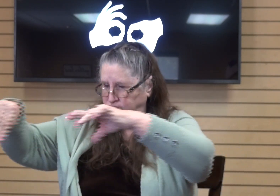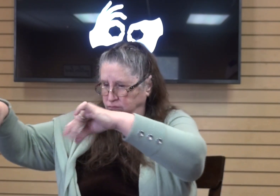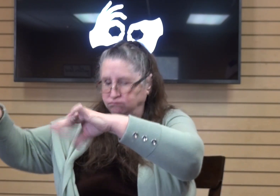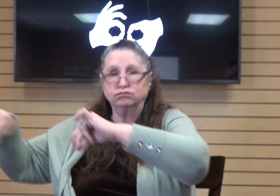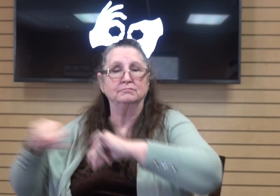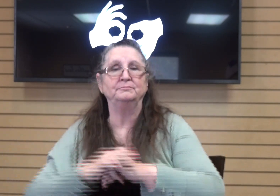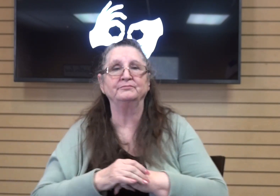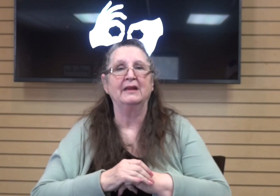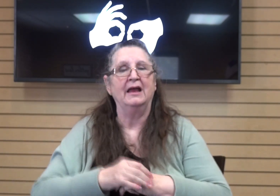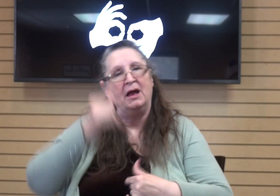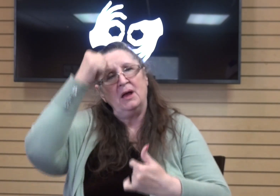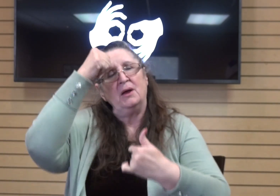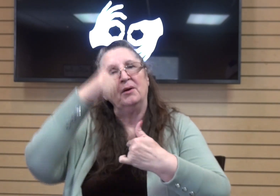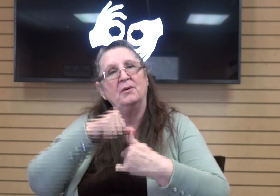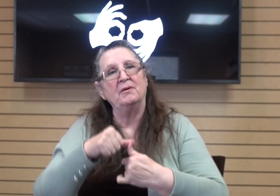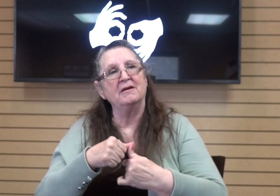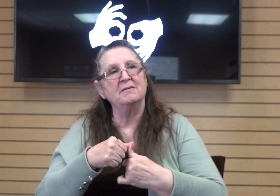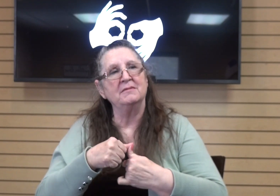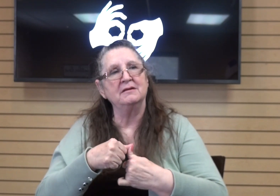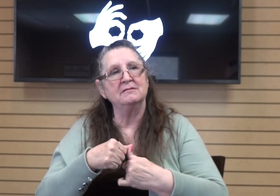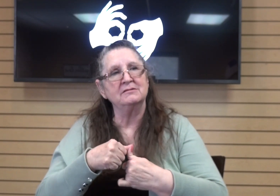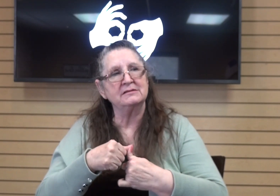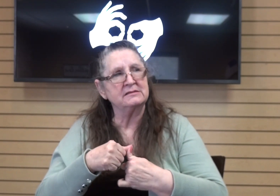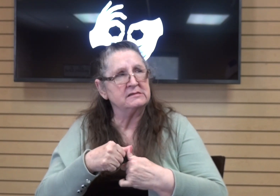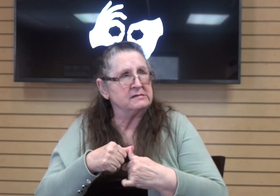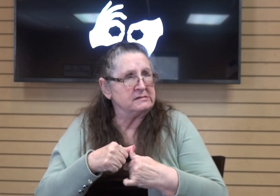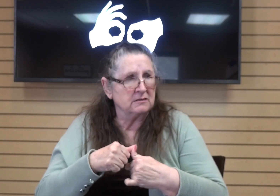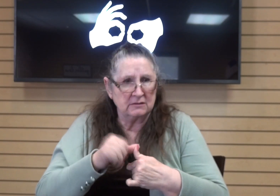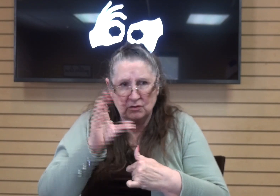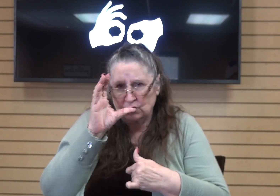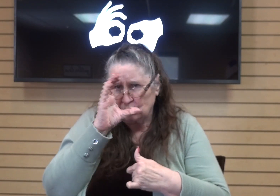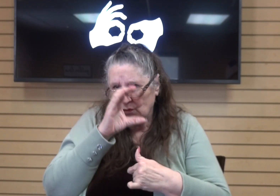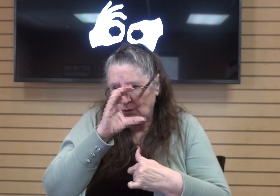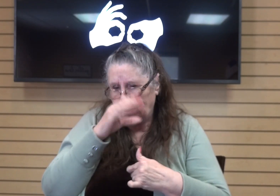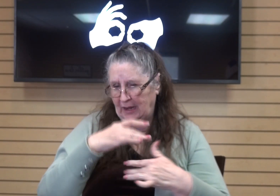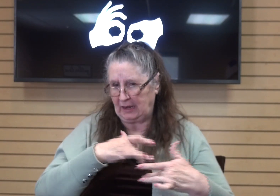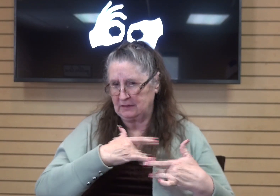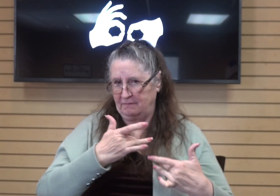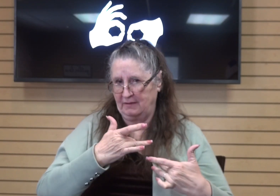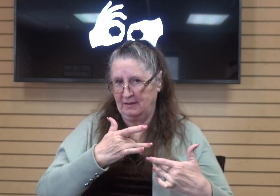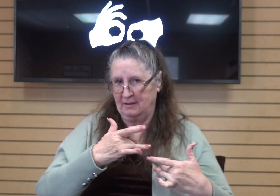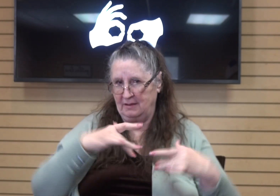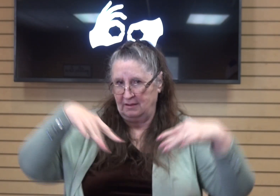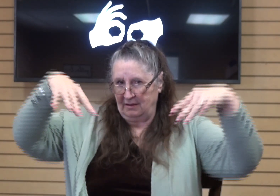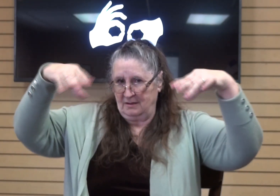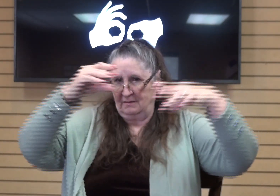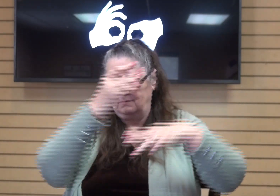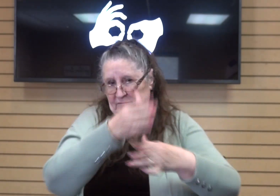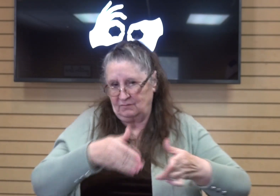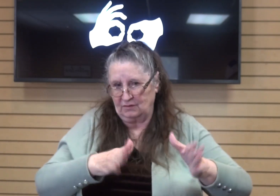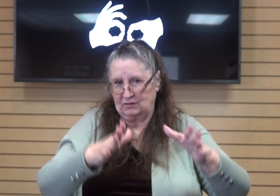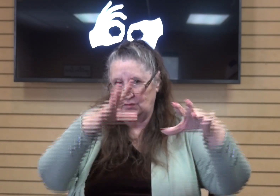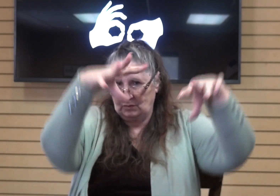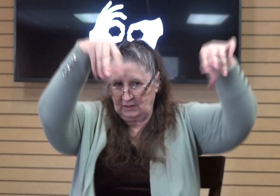it was really kind of eerie. All the street lights were out, the porch lights were